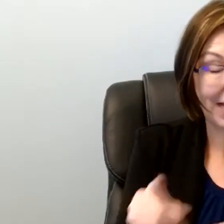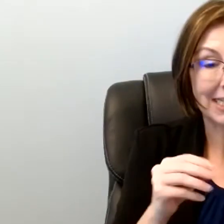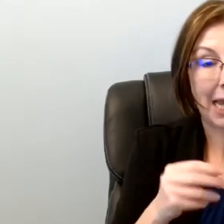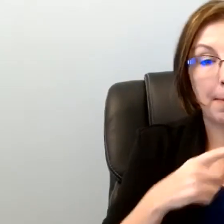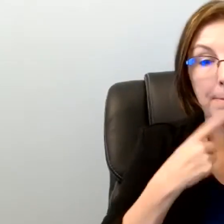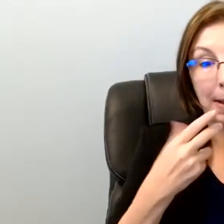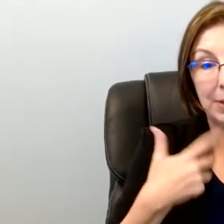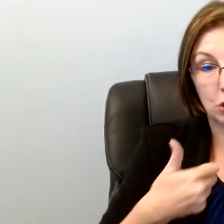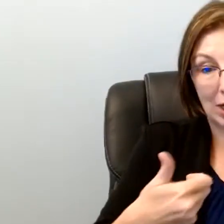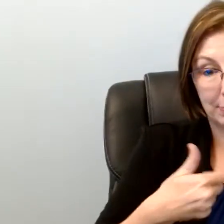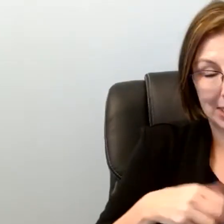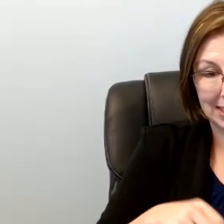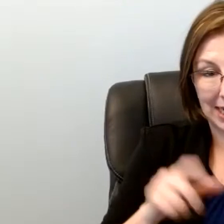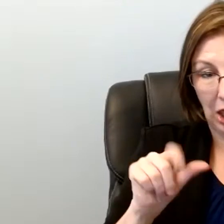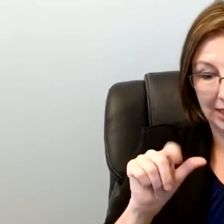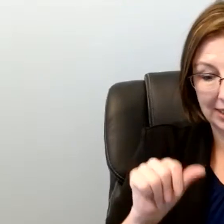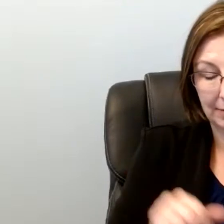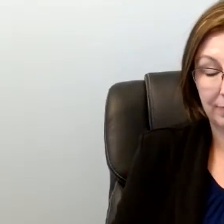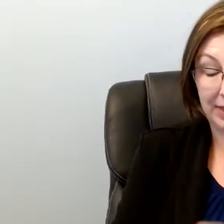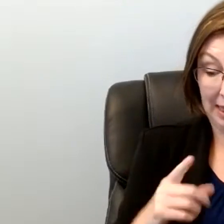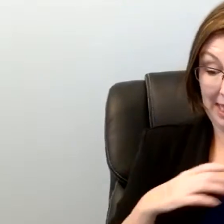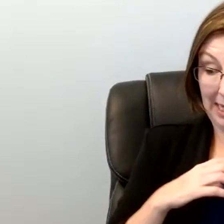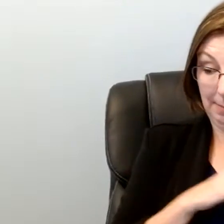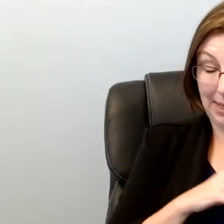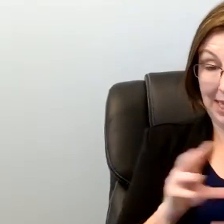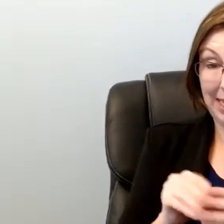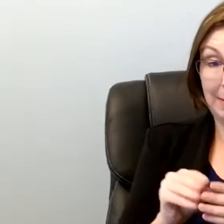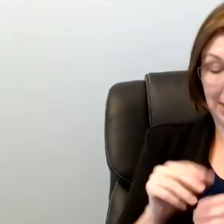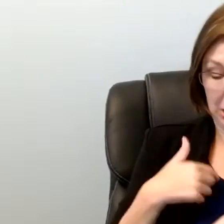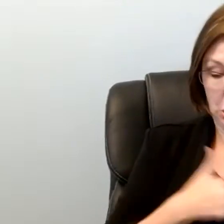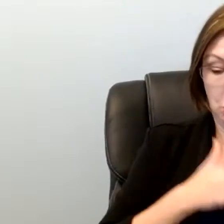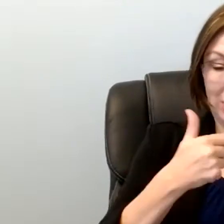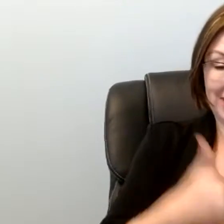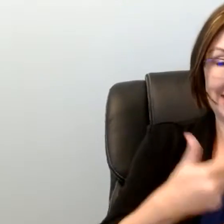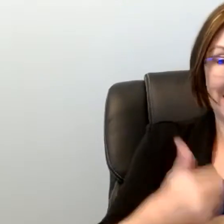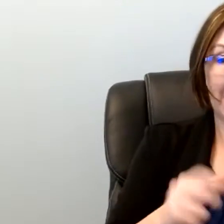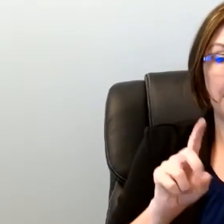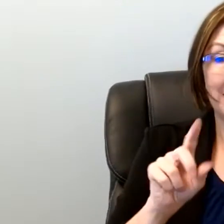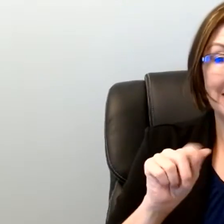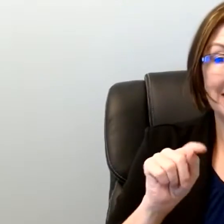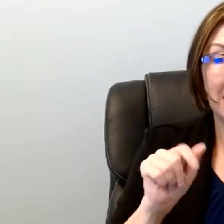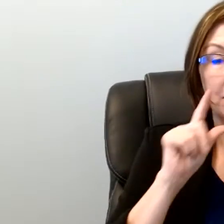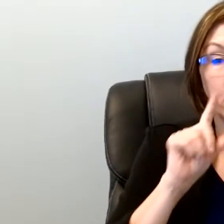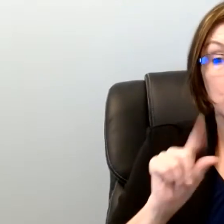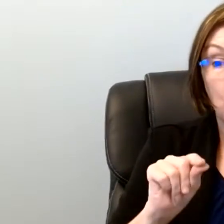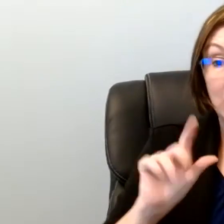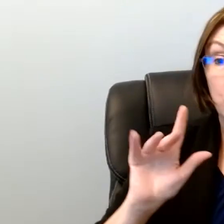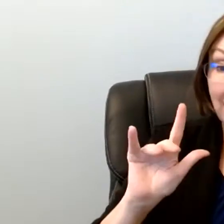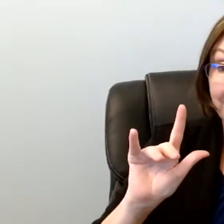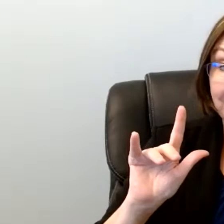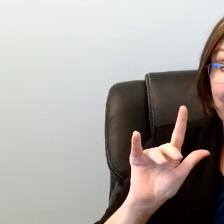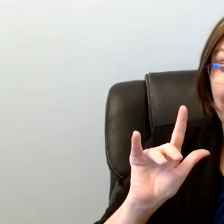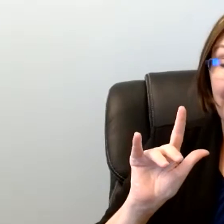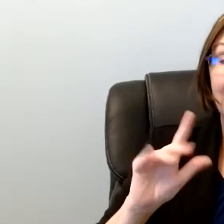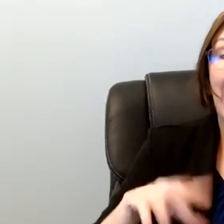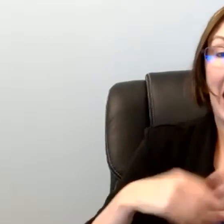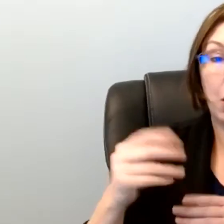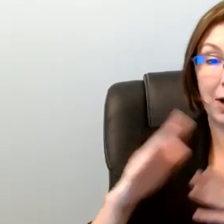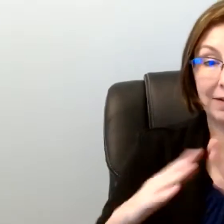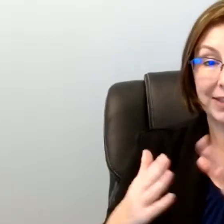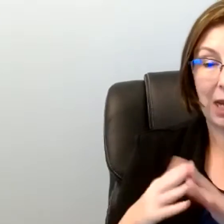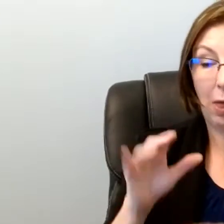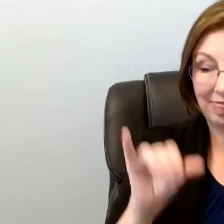area. In our committee meeting, we also set the dates for the 2025 out-of-town meeting, which will be held in